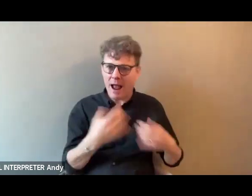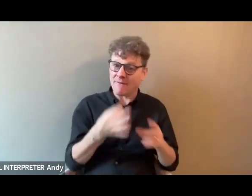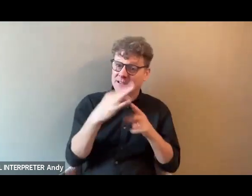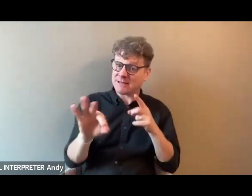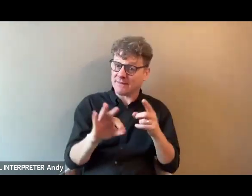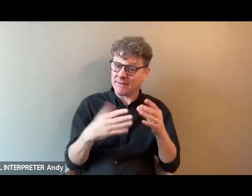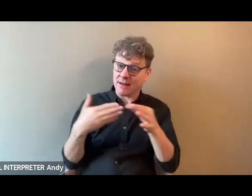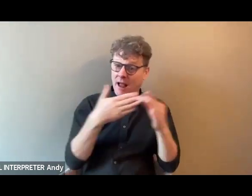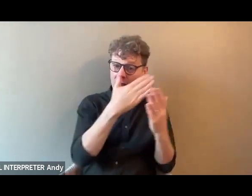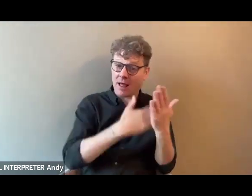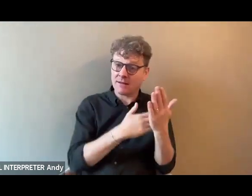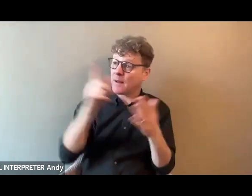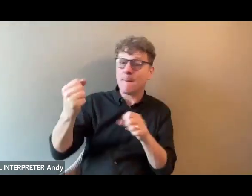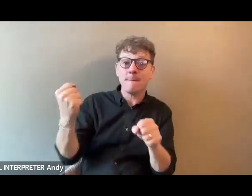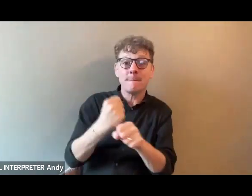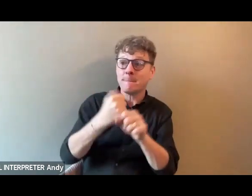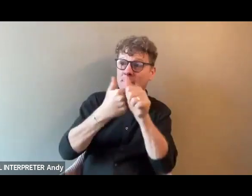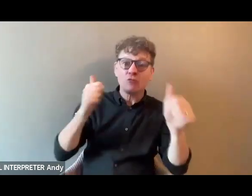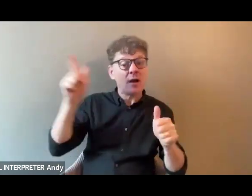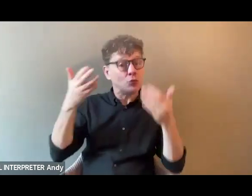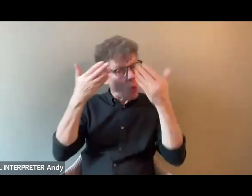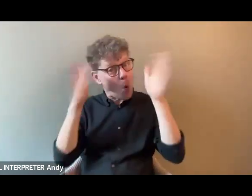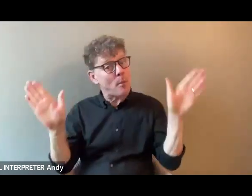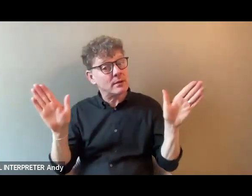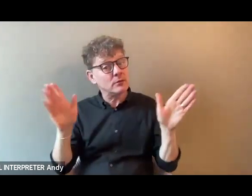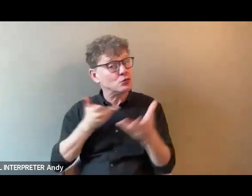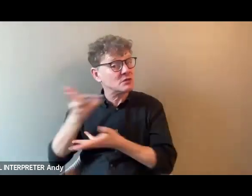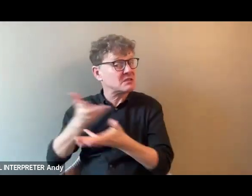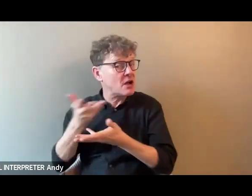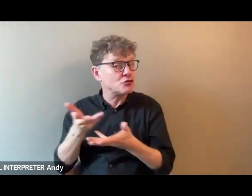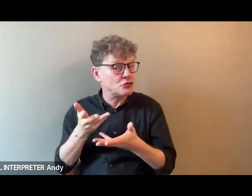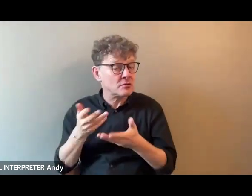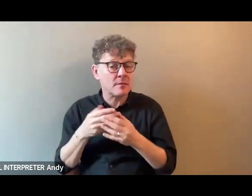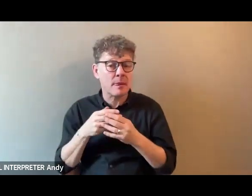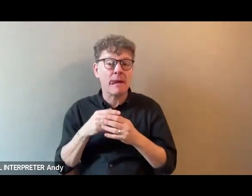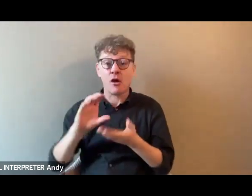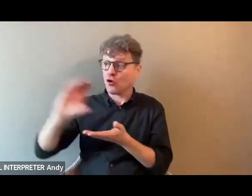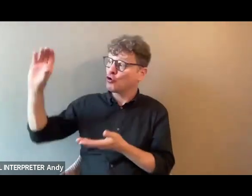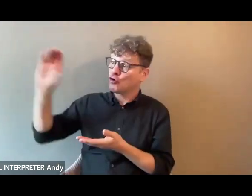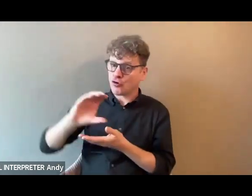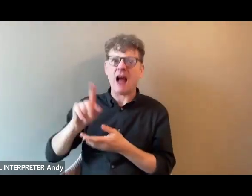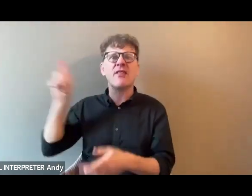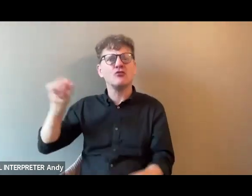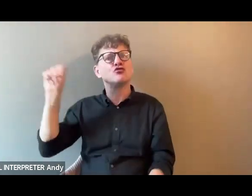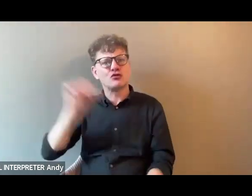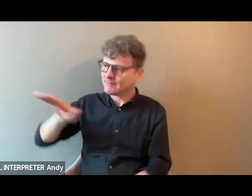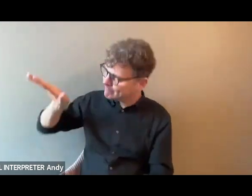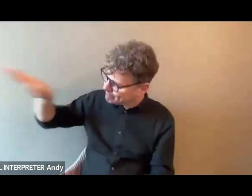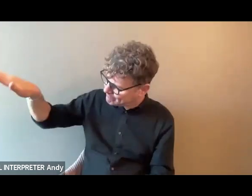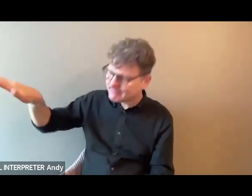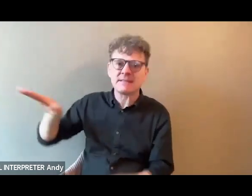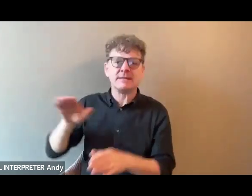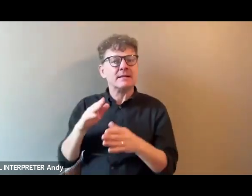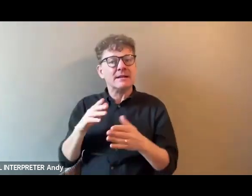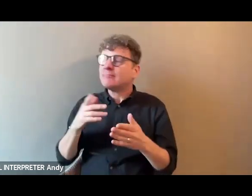this. The manufacturers are open to those sorts of discussions, and grant funders should be highlighted that sometimes, yes, this